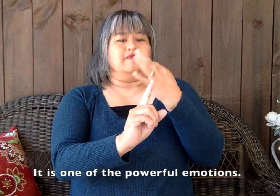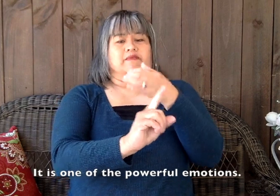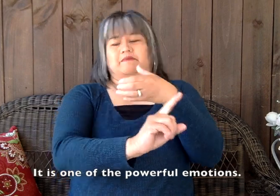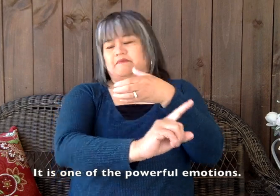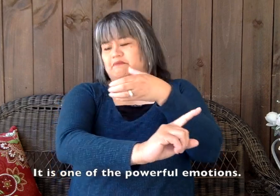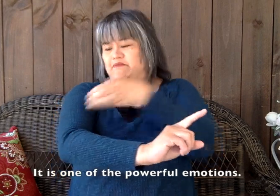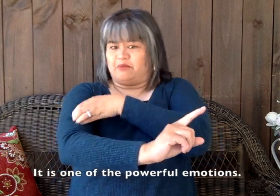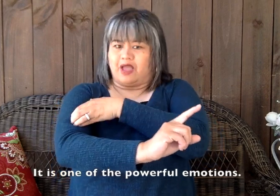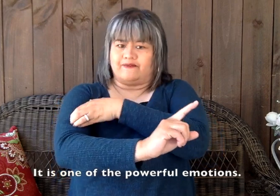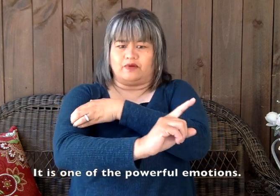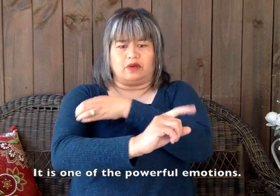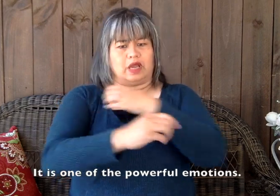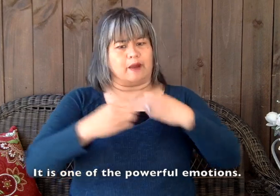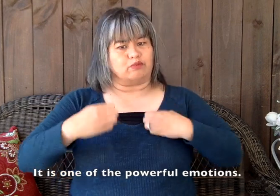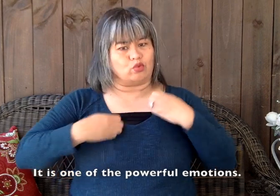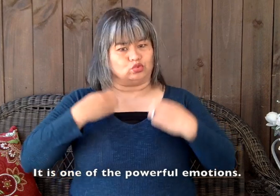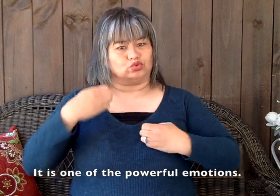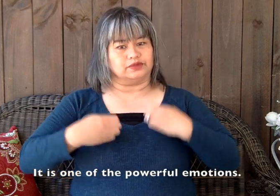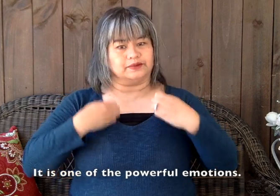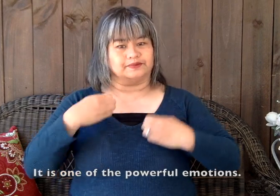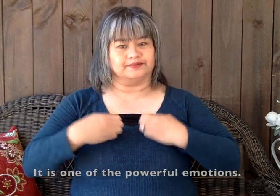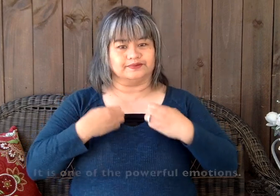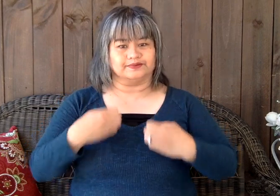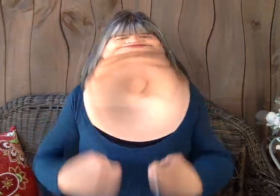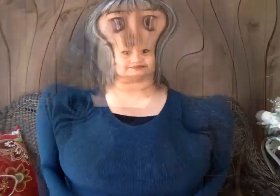It is one of the most powerful emotions.